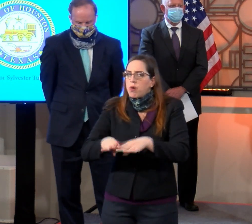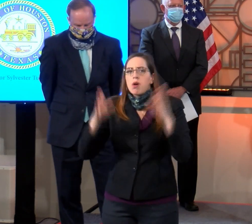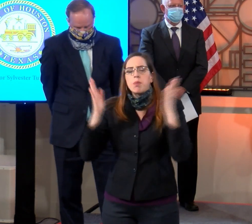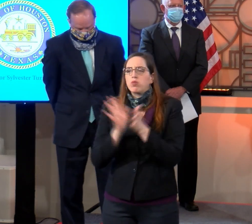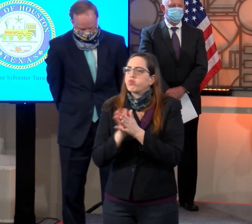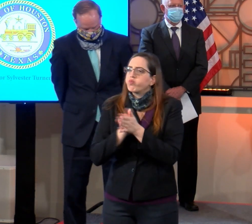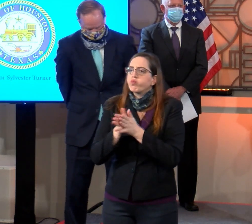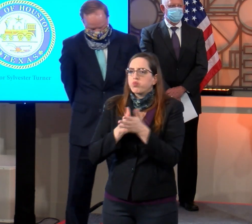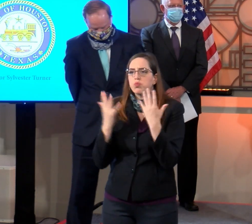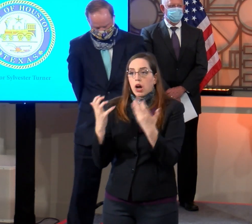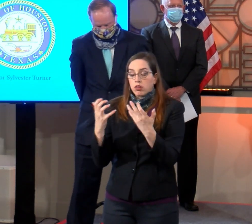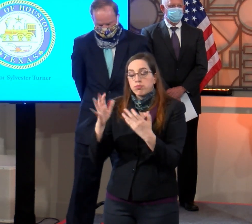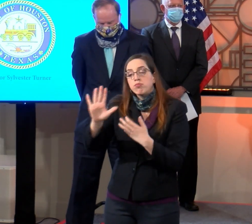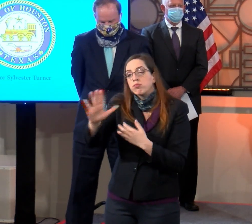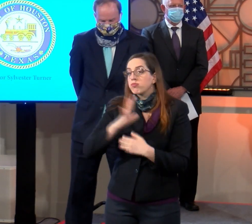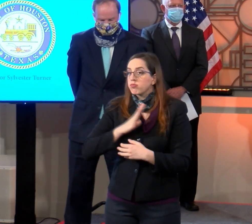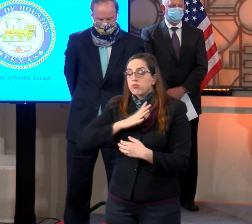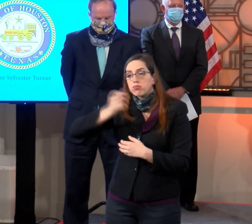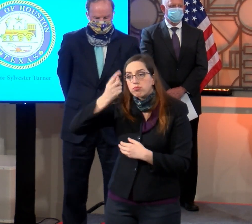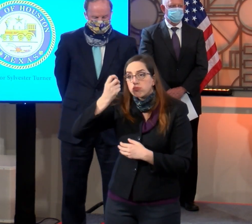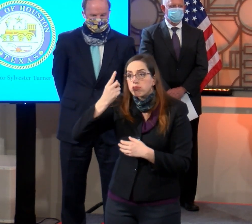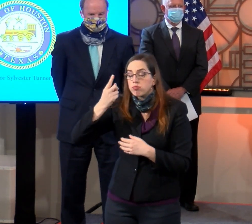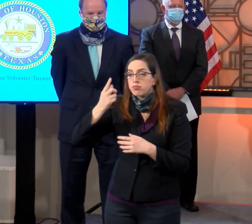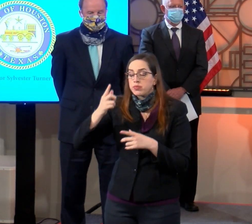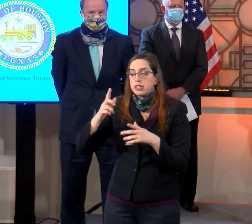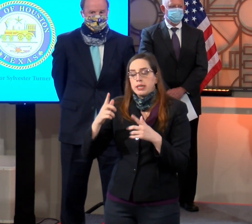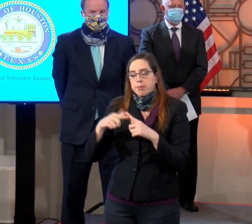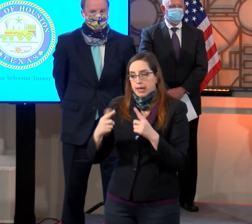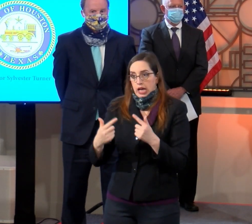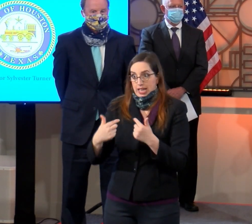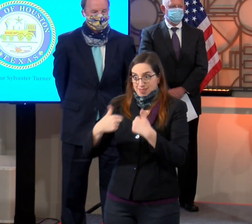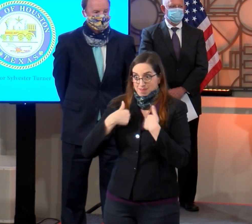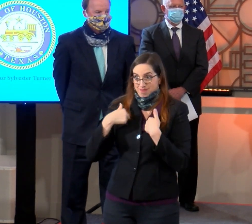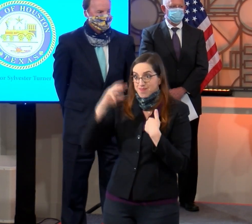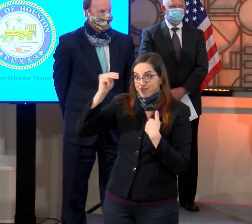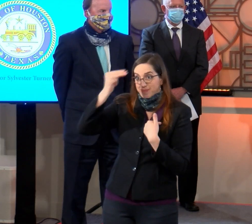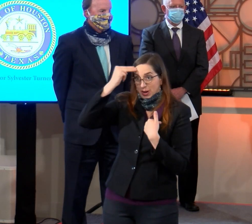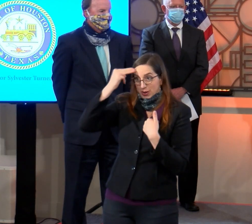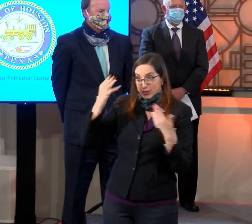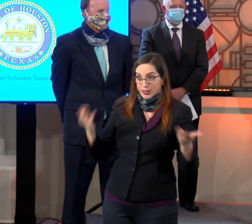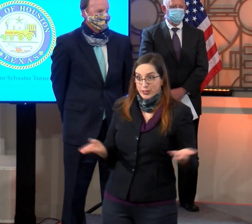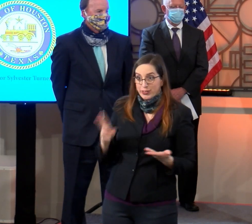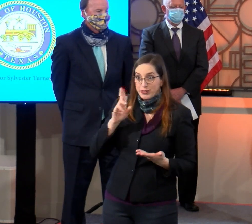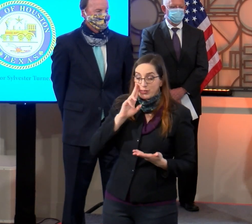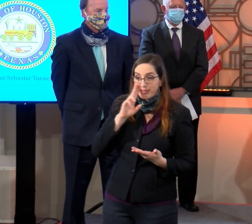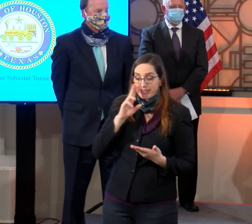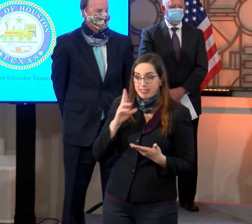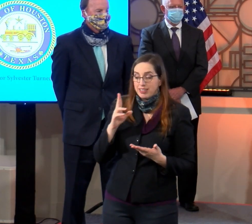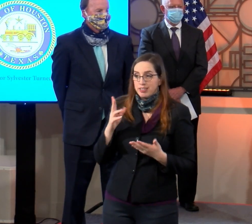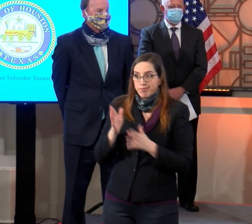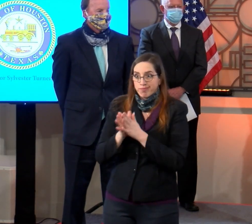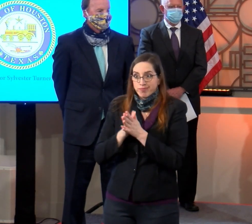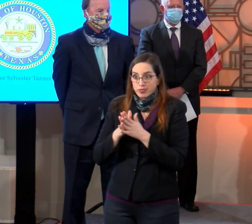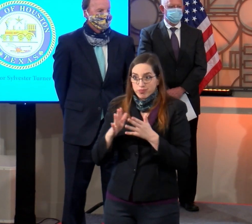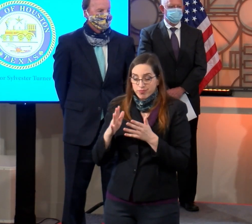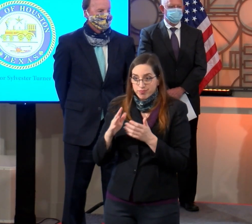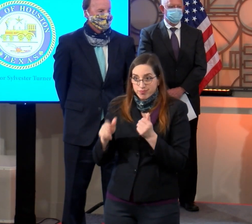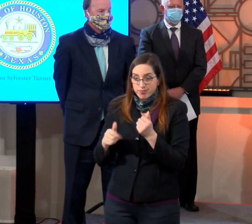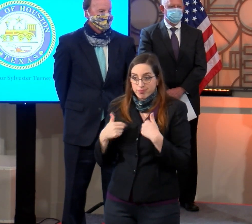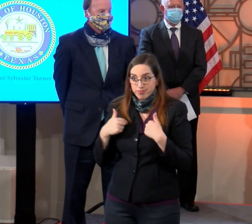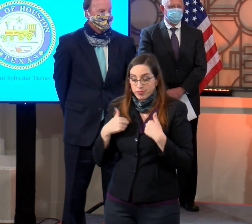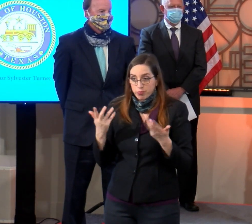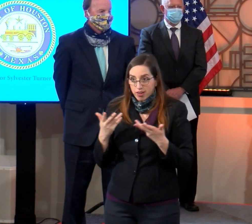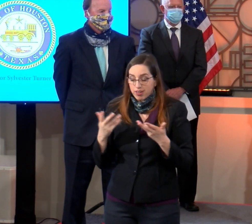But let me tell you, what drives me as the mayor of the city of Houston at this point in time, and it cannot be